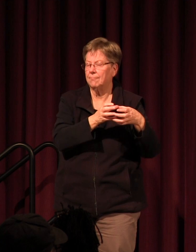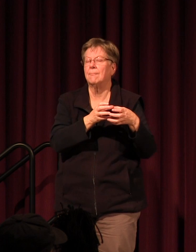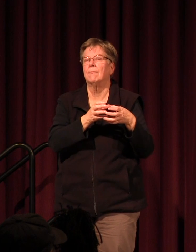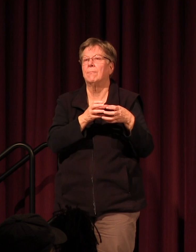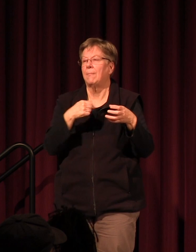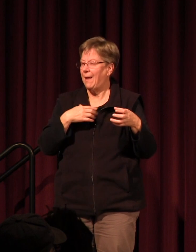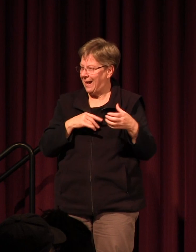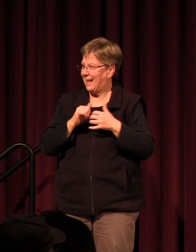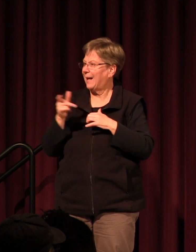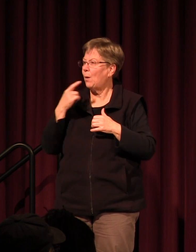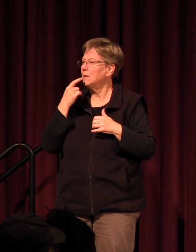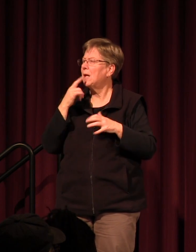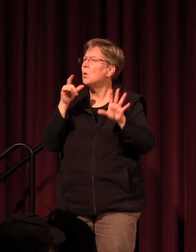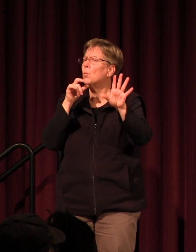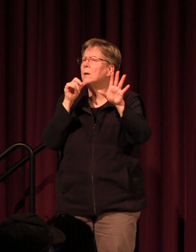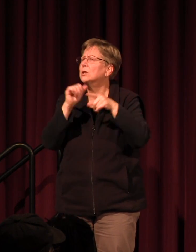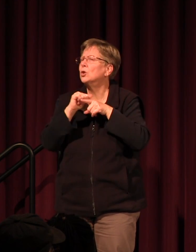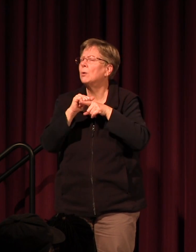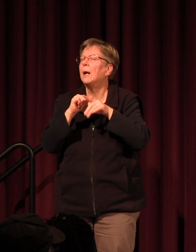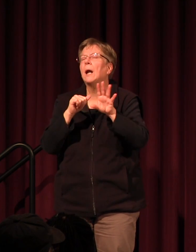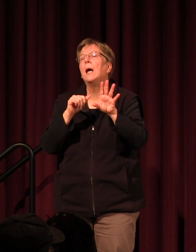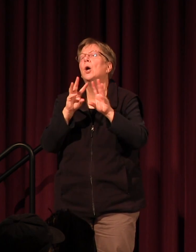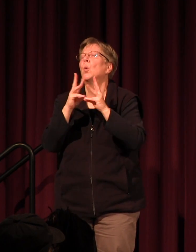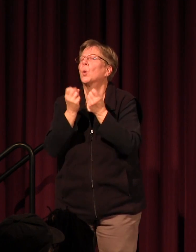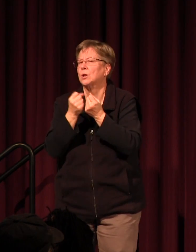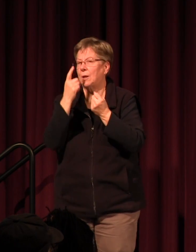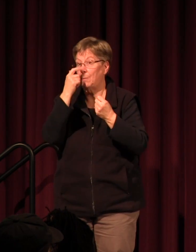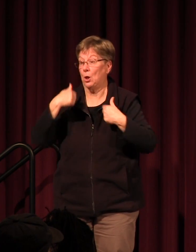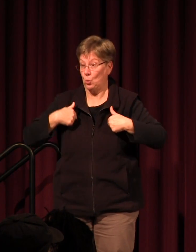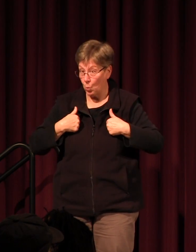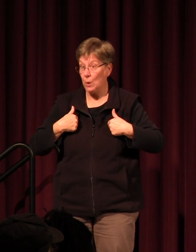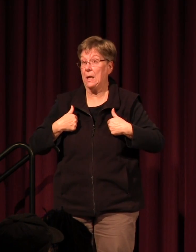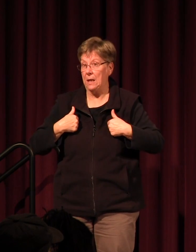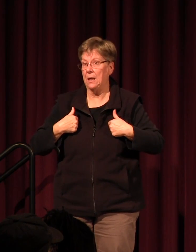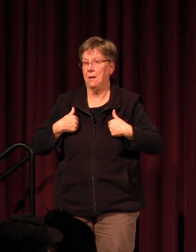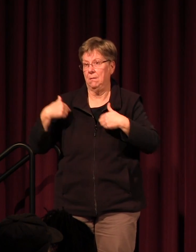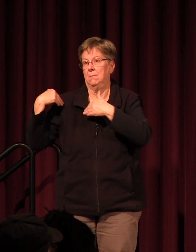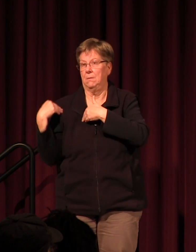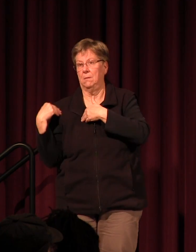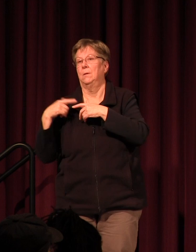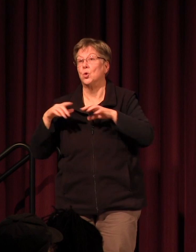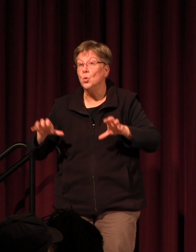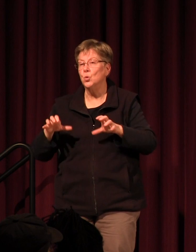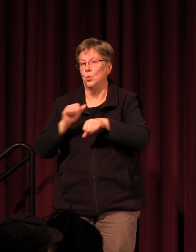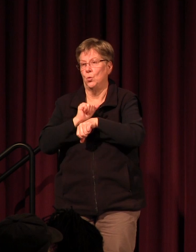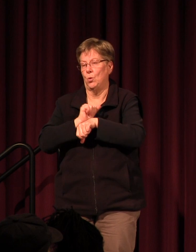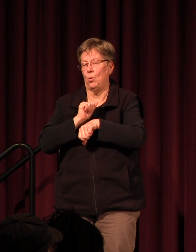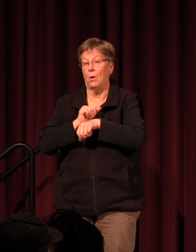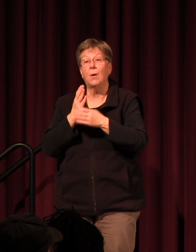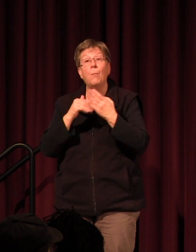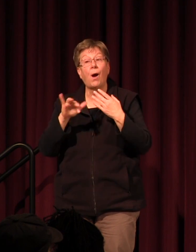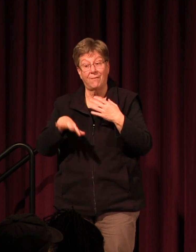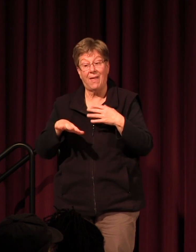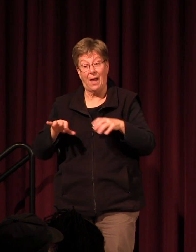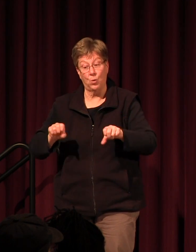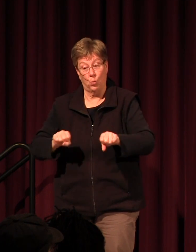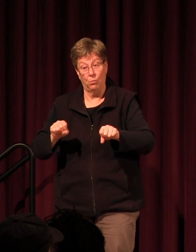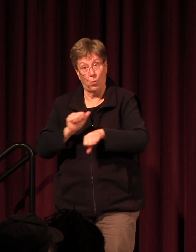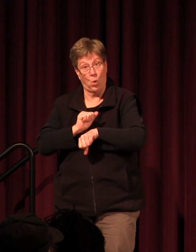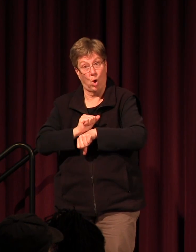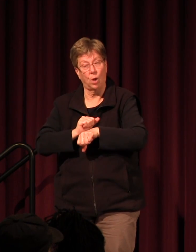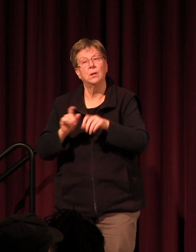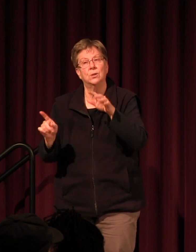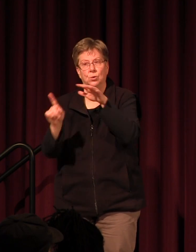And I like how he said it wasn't a training, it was a workshop, because we have to do the work. And part of doing the work is showing